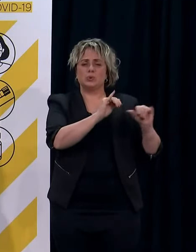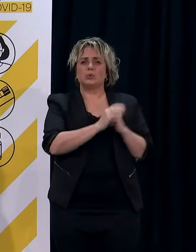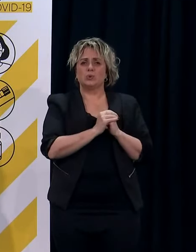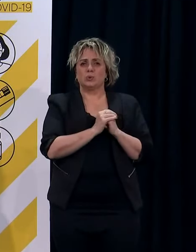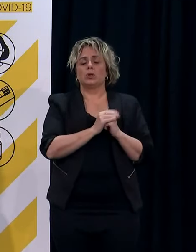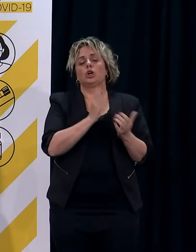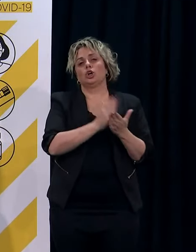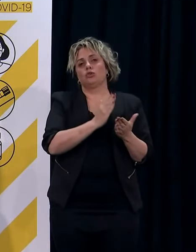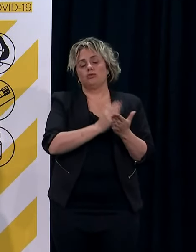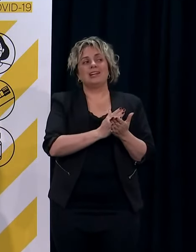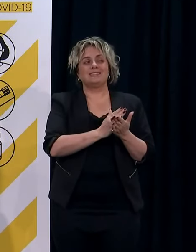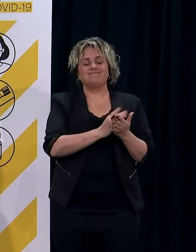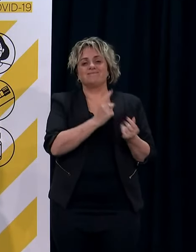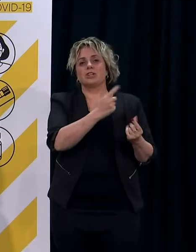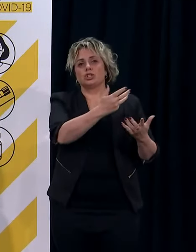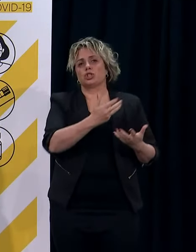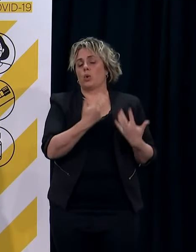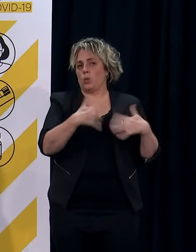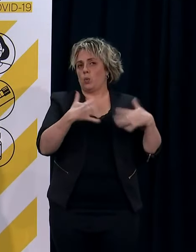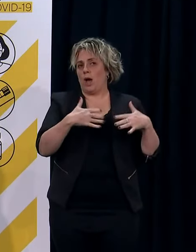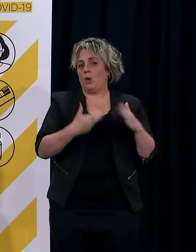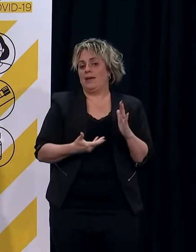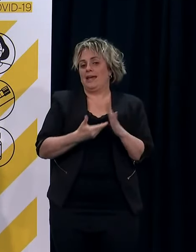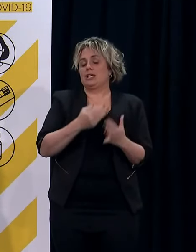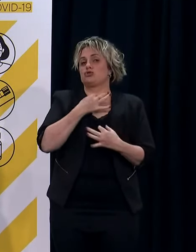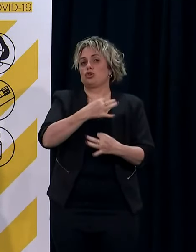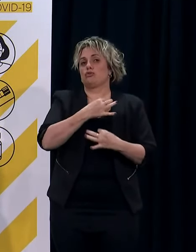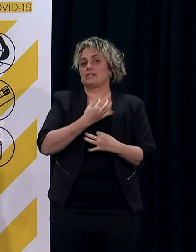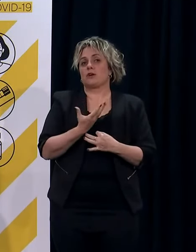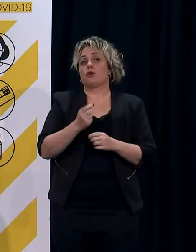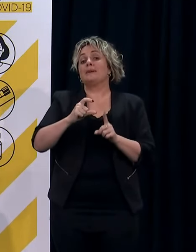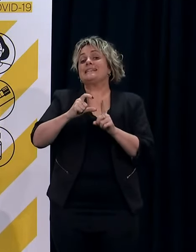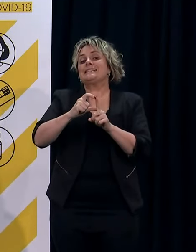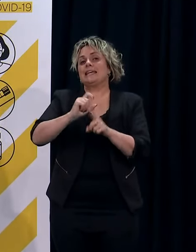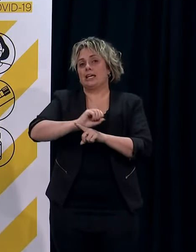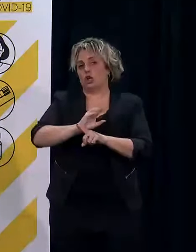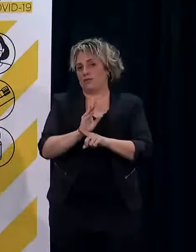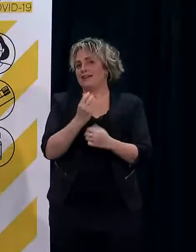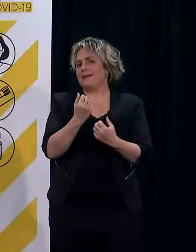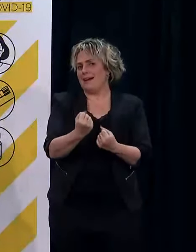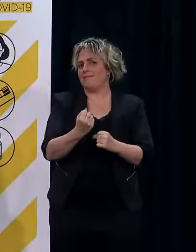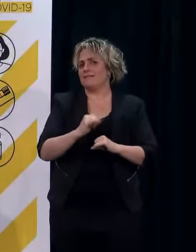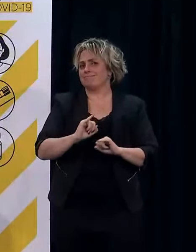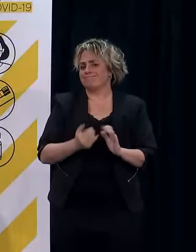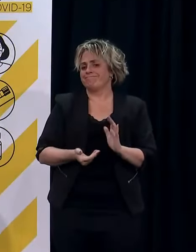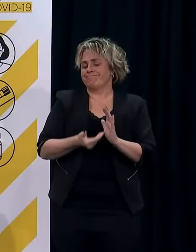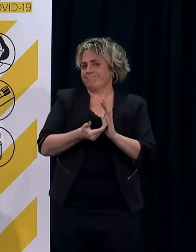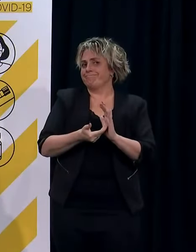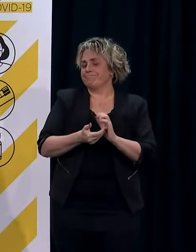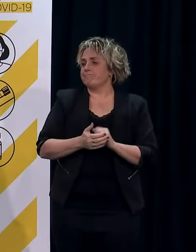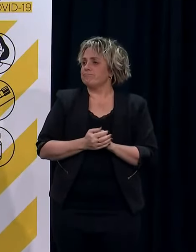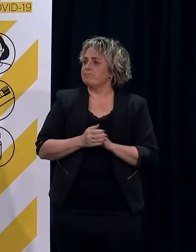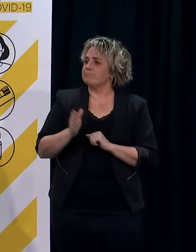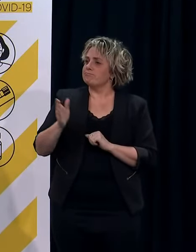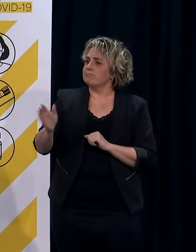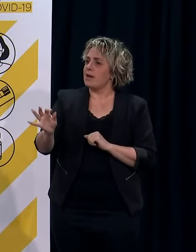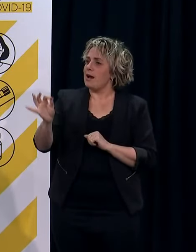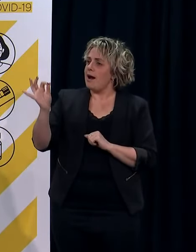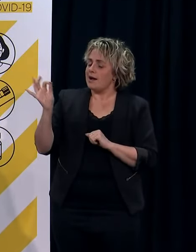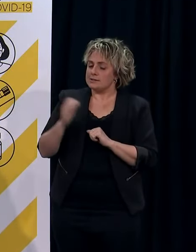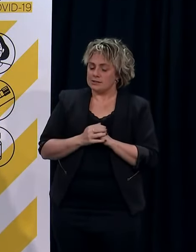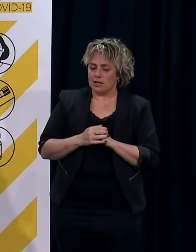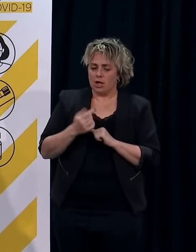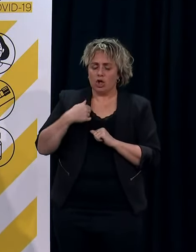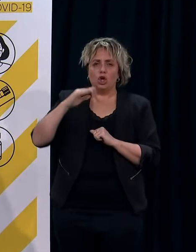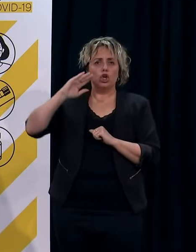is indicative of the extra danger that Delta really does present. Prime Minister, Jason, and then we've been advised Claire. that there is a